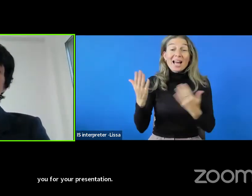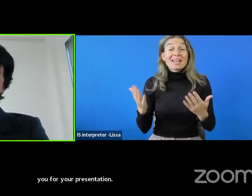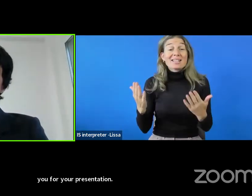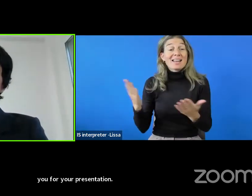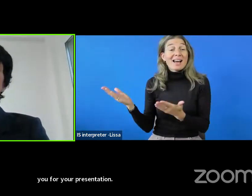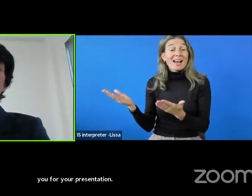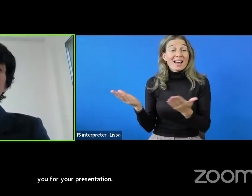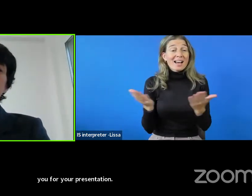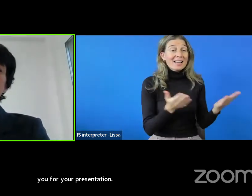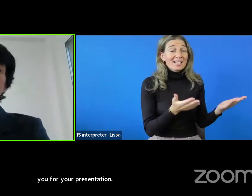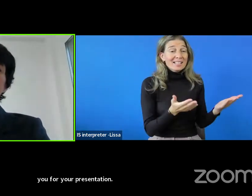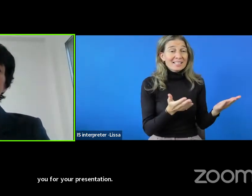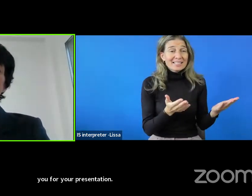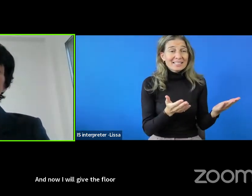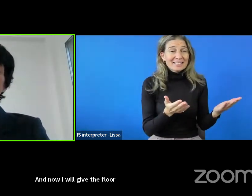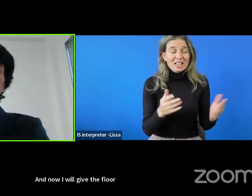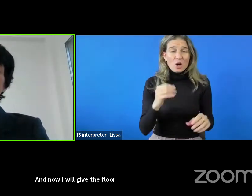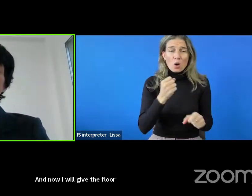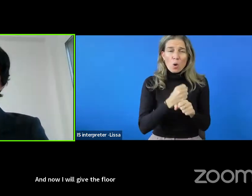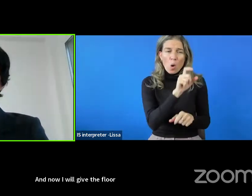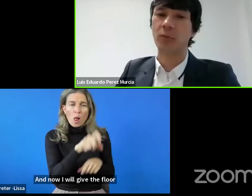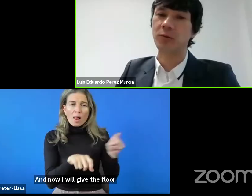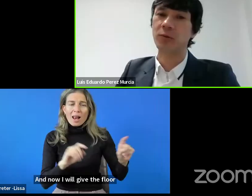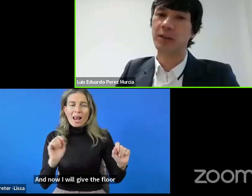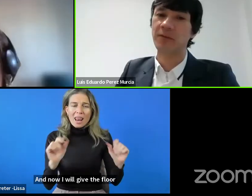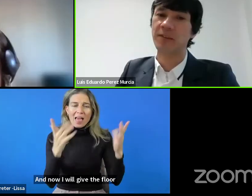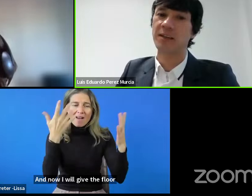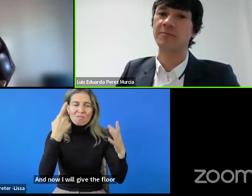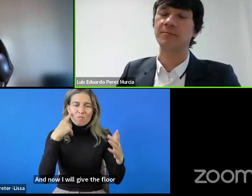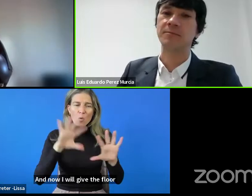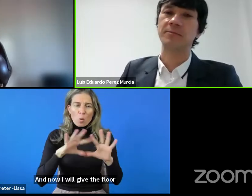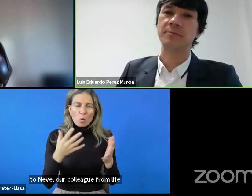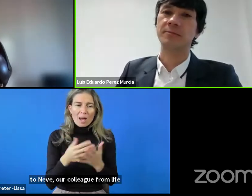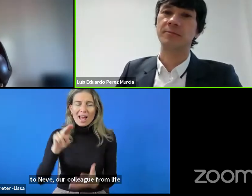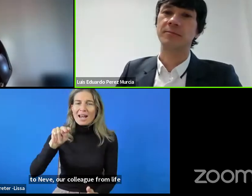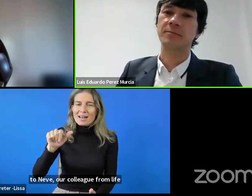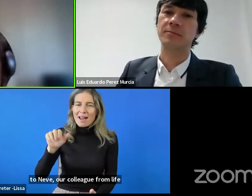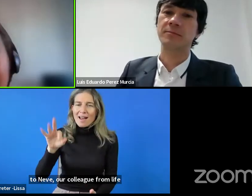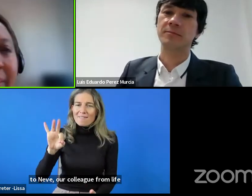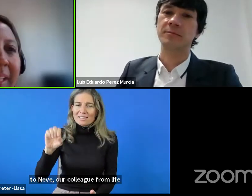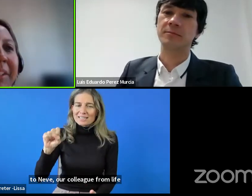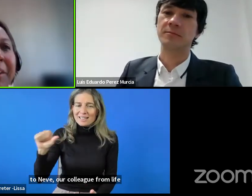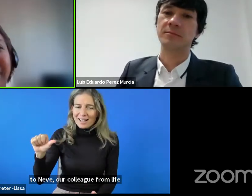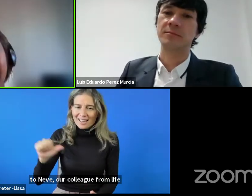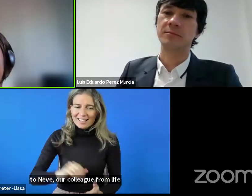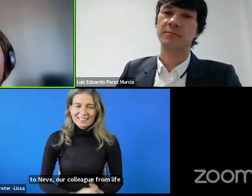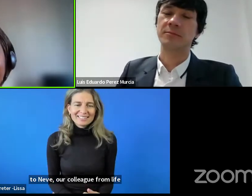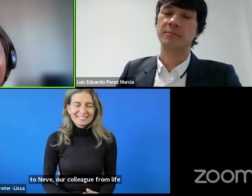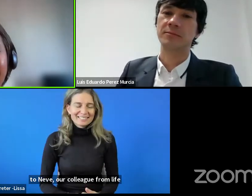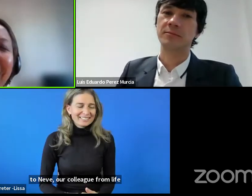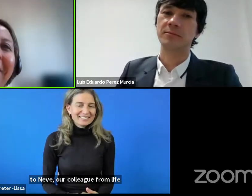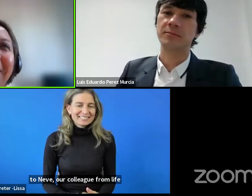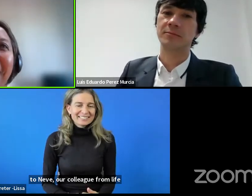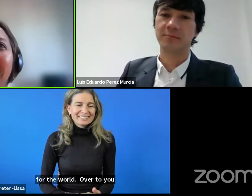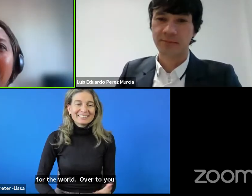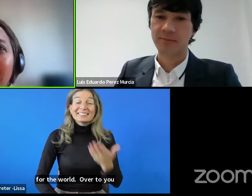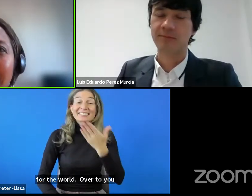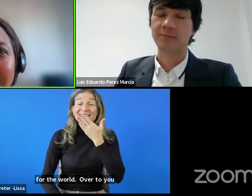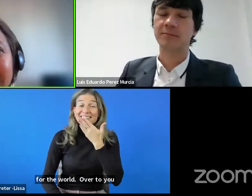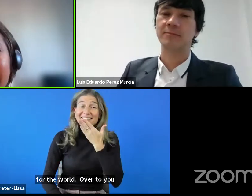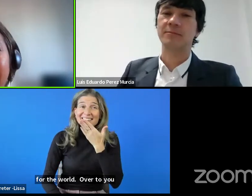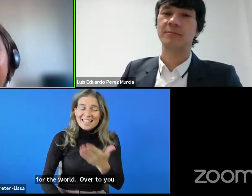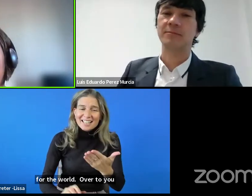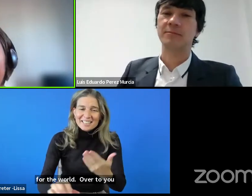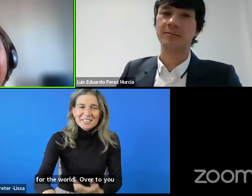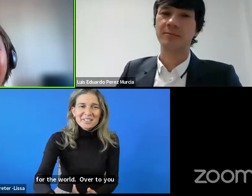to Nafisa Babu, our colleague from Life for the World. Over to you, Nafisa. Thank you, Luis Eduardo. And I'd